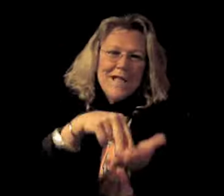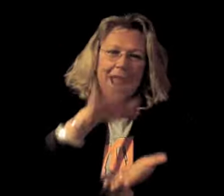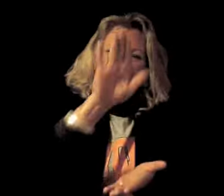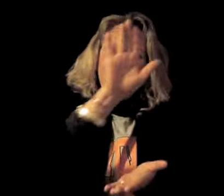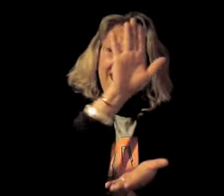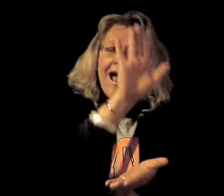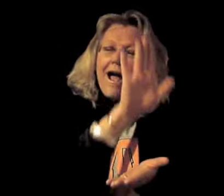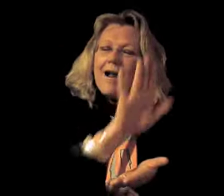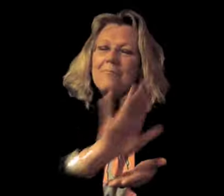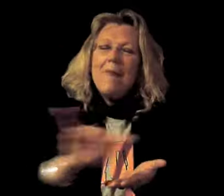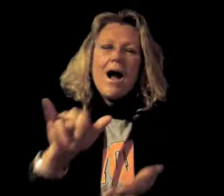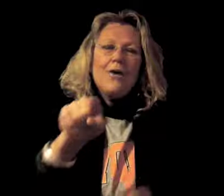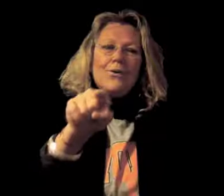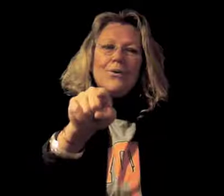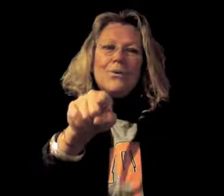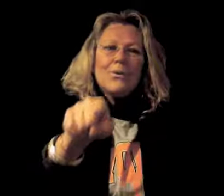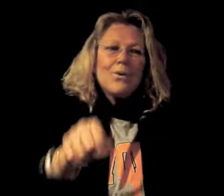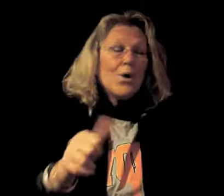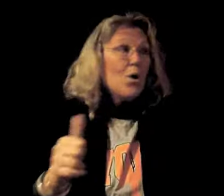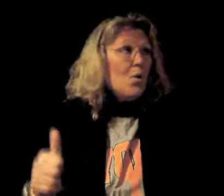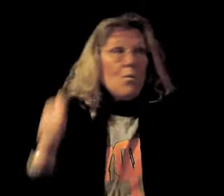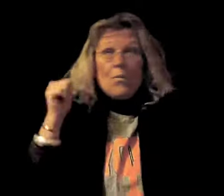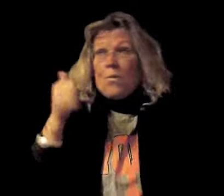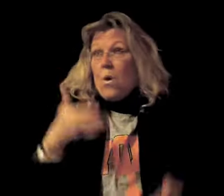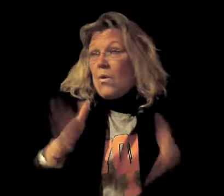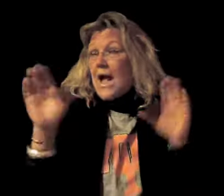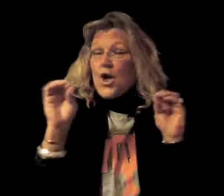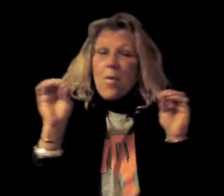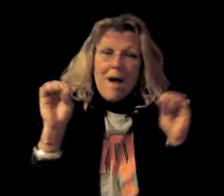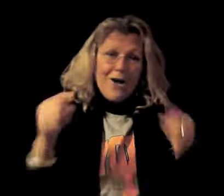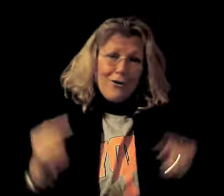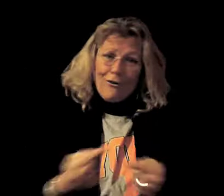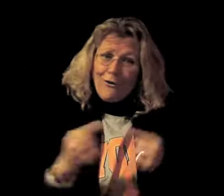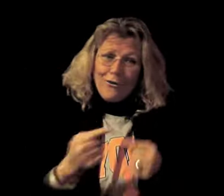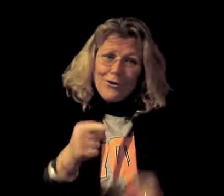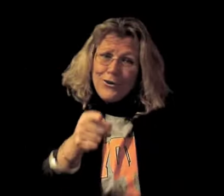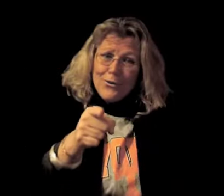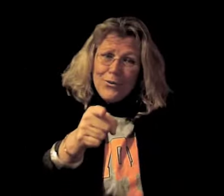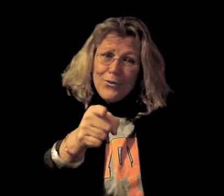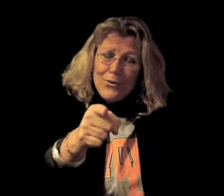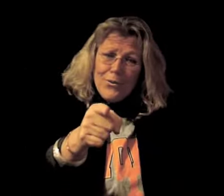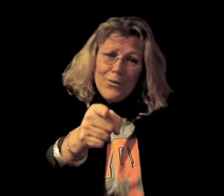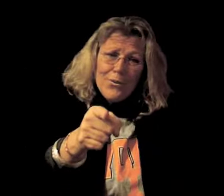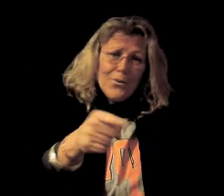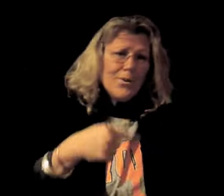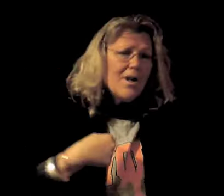I'll stand by you. I won't let nobody hurt you.